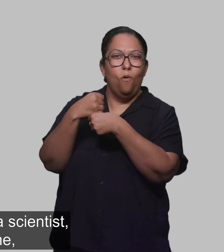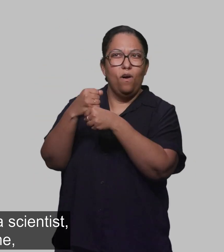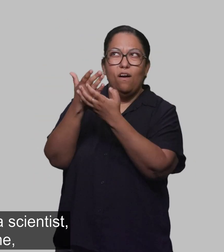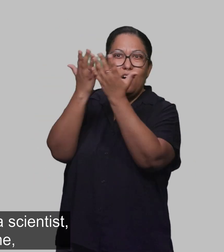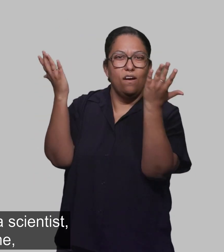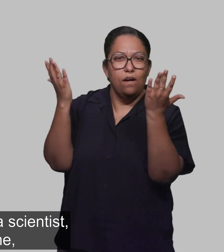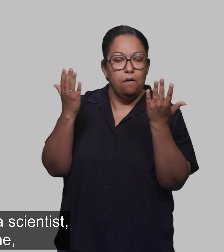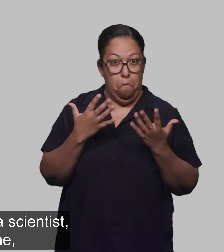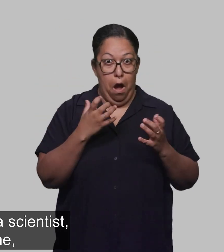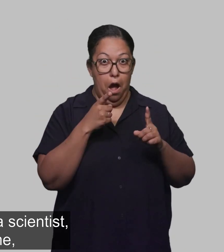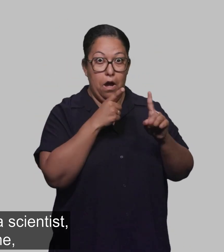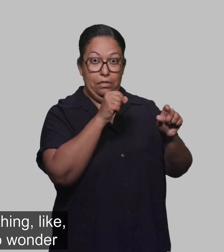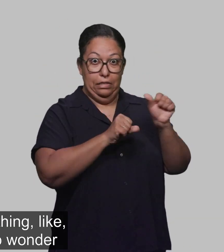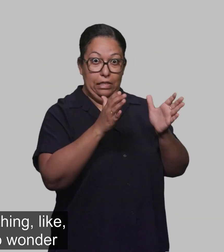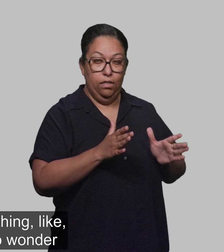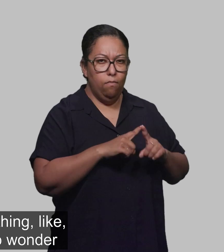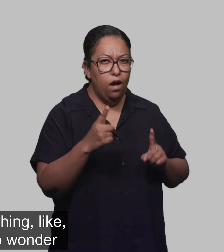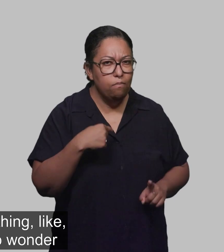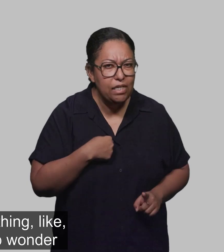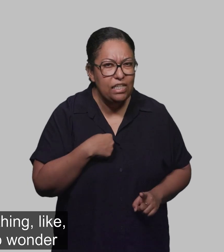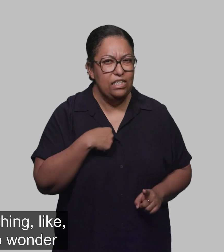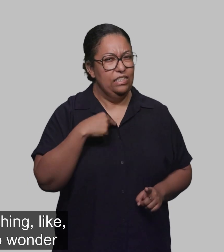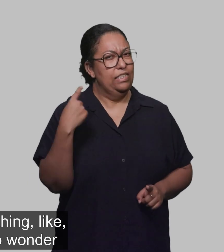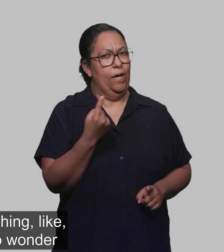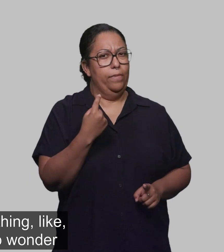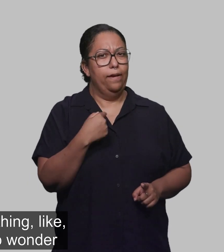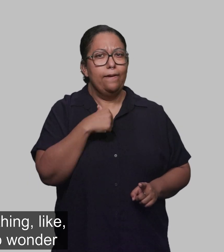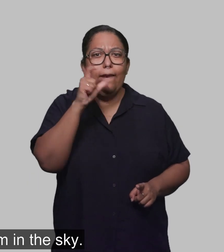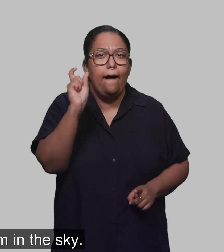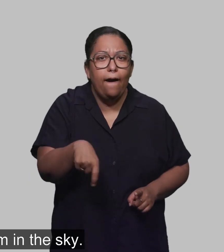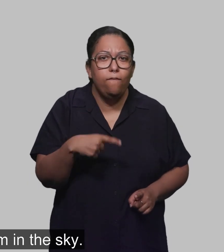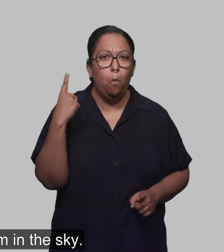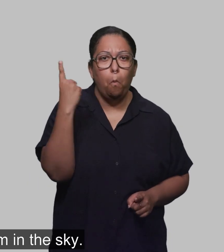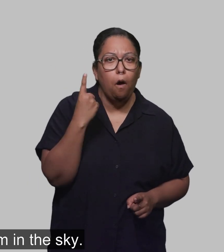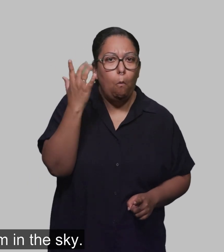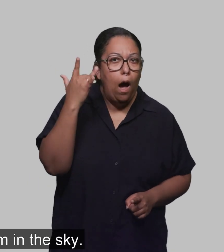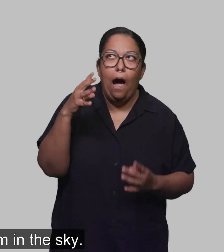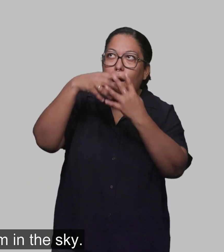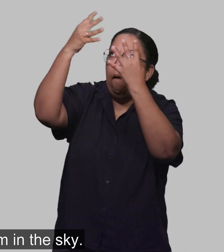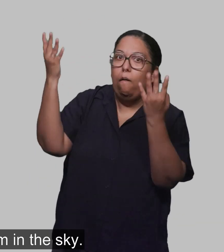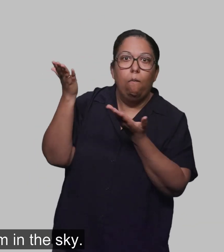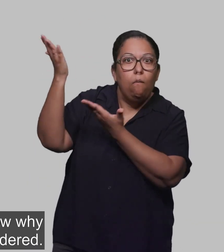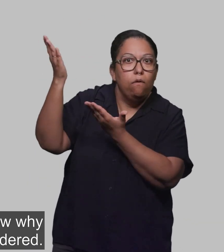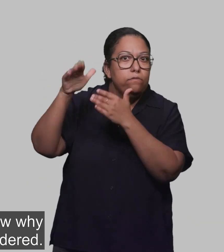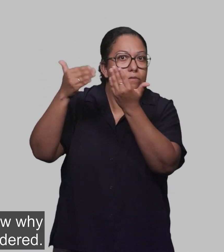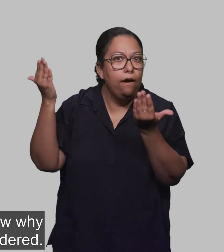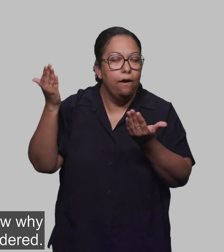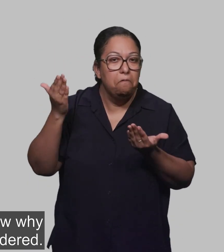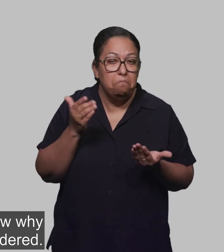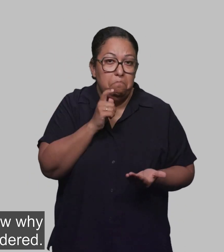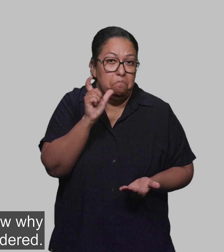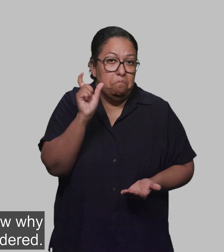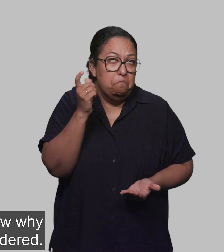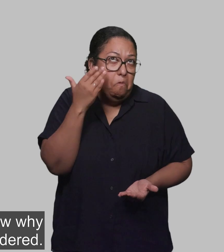wanted to be a scientist, but to me, that was something like I don't have to wonder why rainbows form in the sky. I do not know